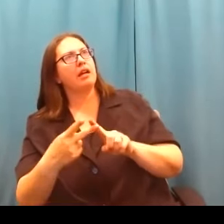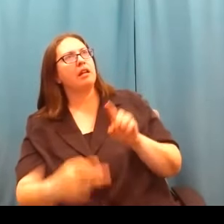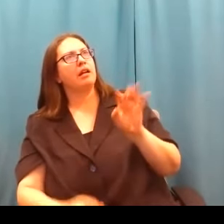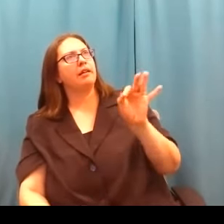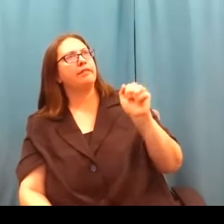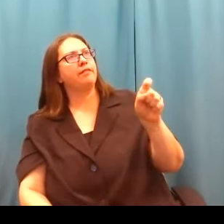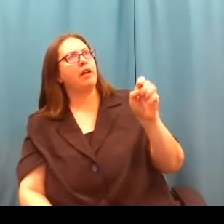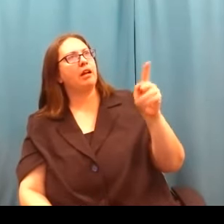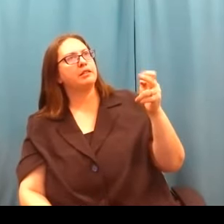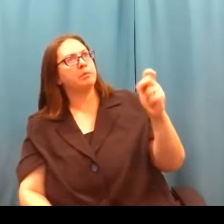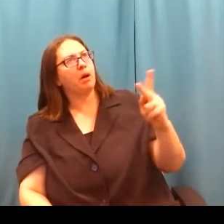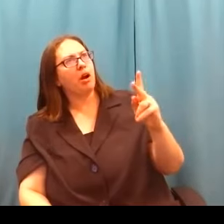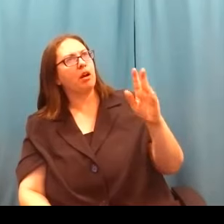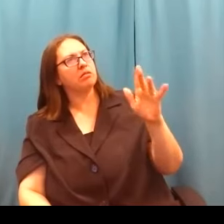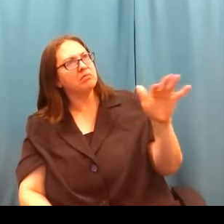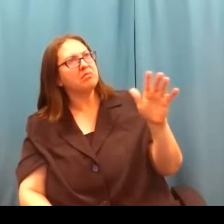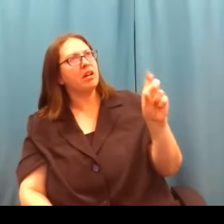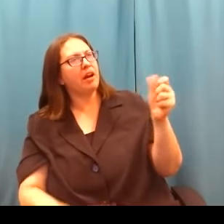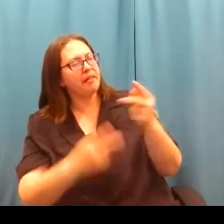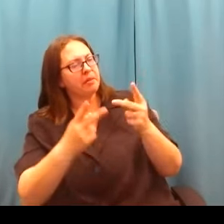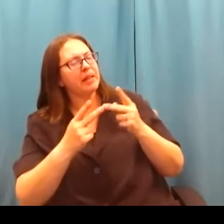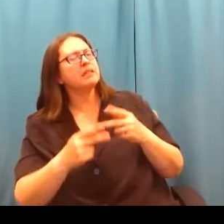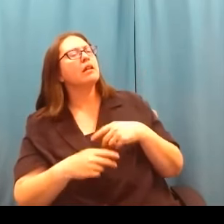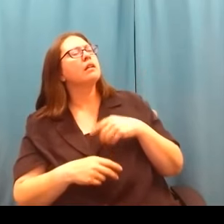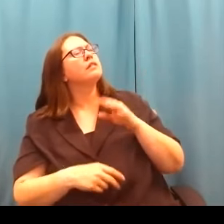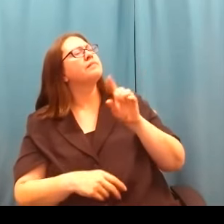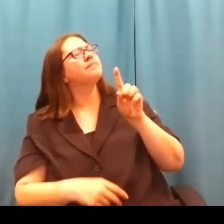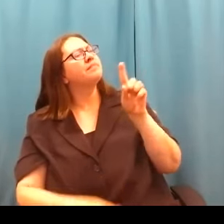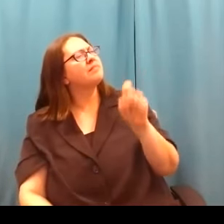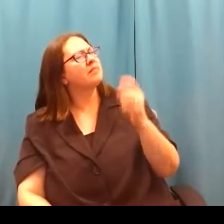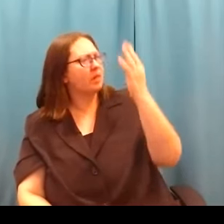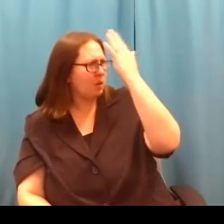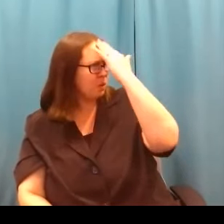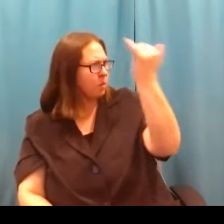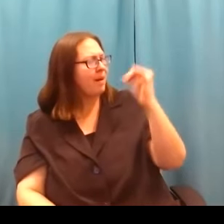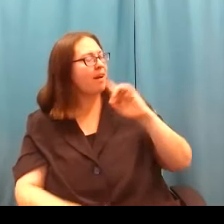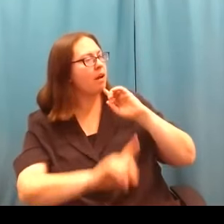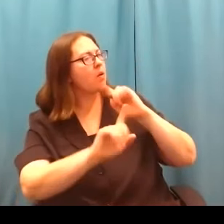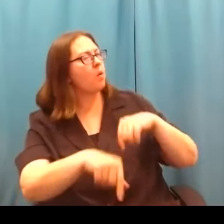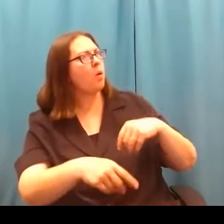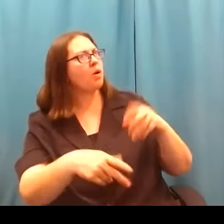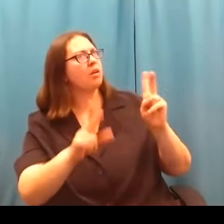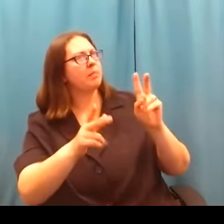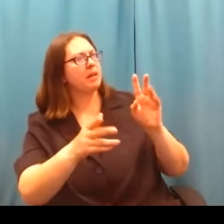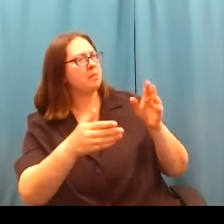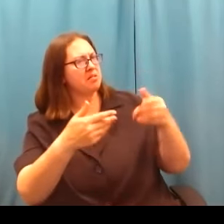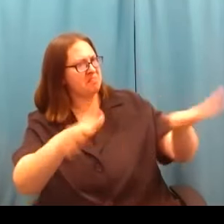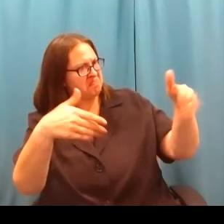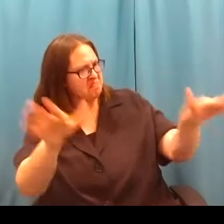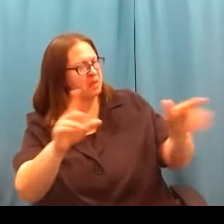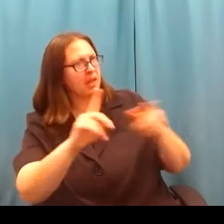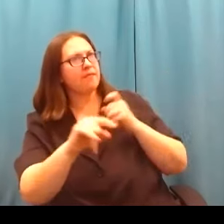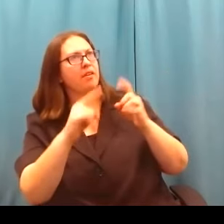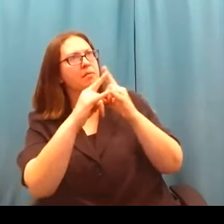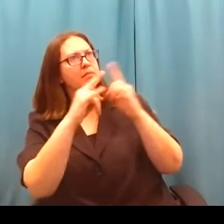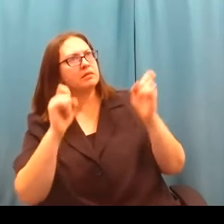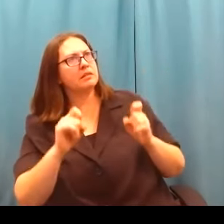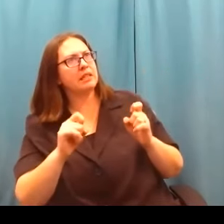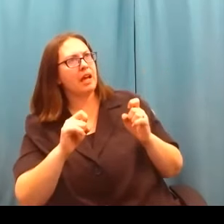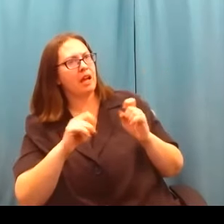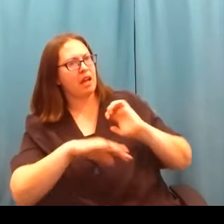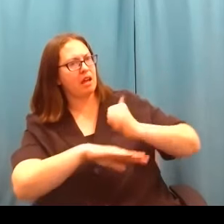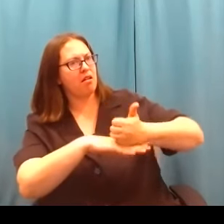asking about the order that the health department issued to disperse the Market Street tent encampments. And they'd like to